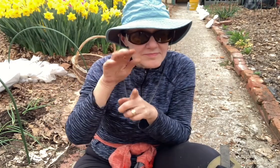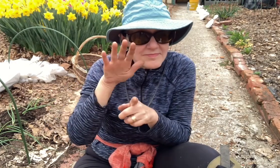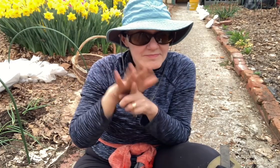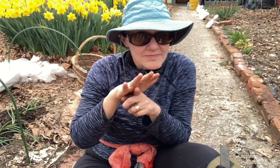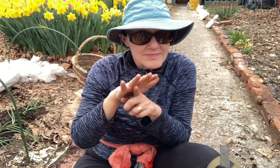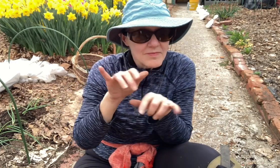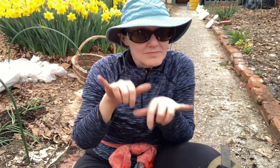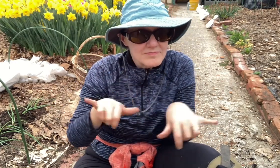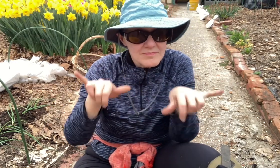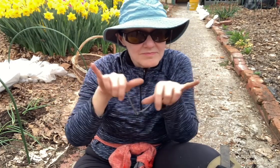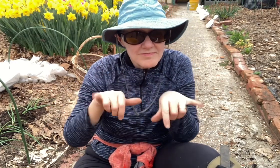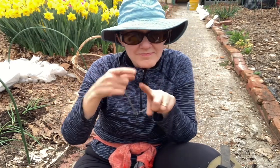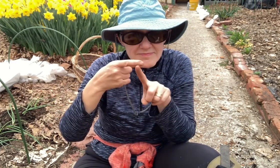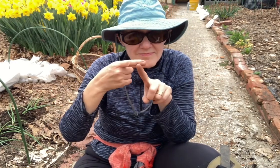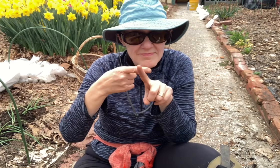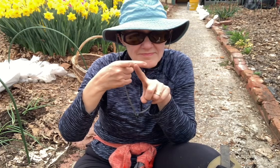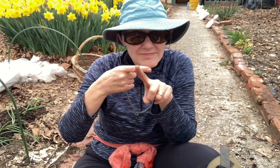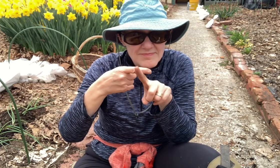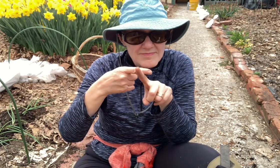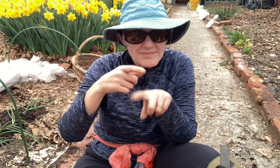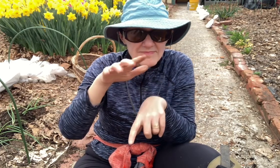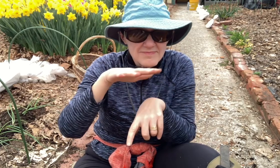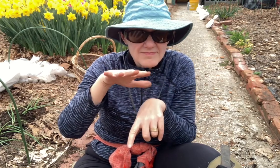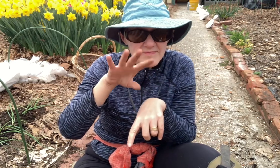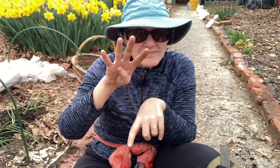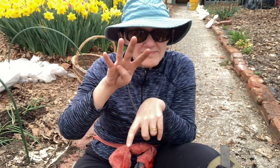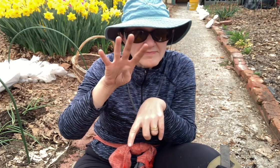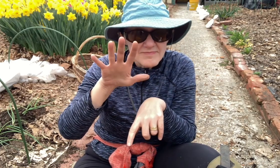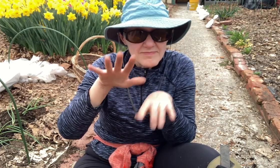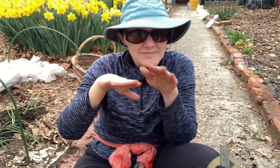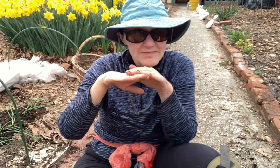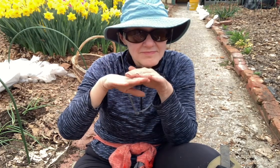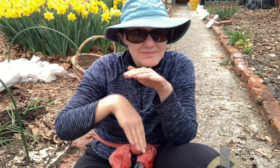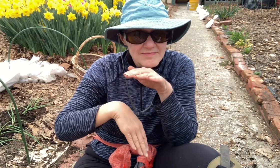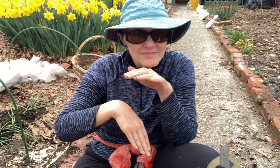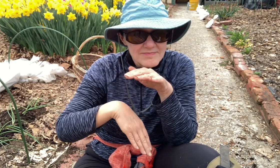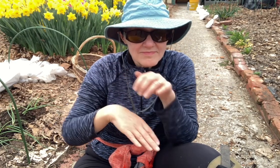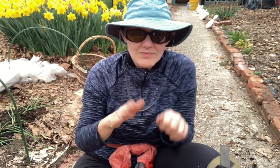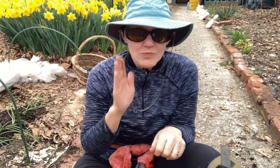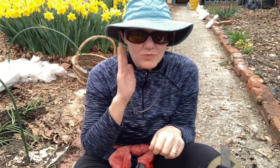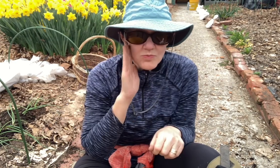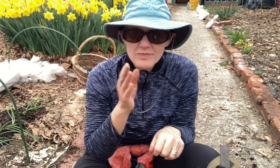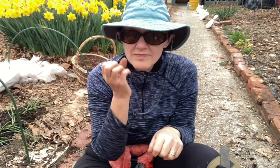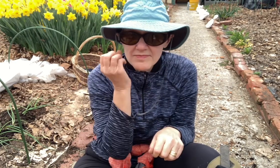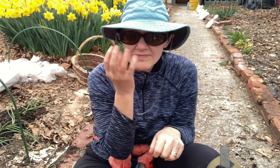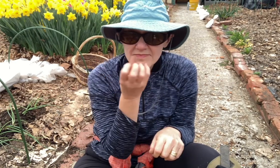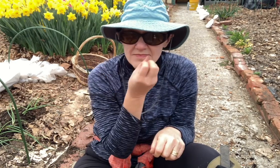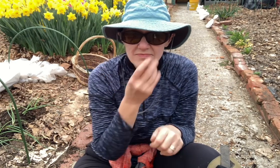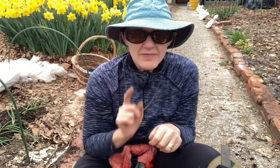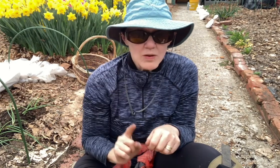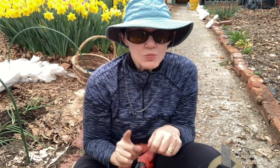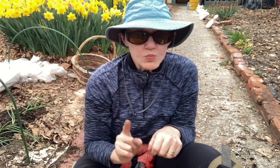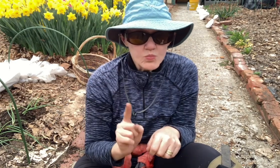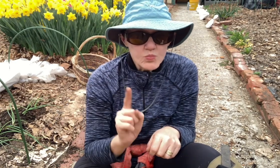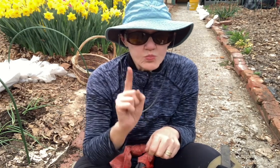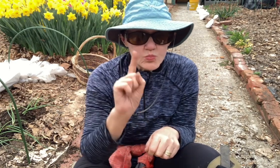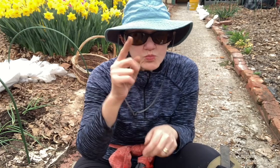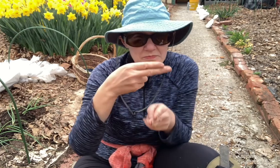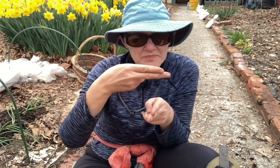If onions are consistently exposed to temperatures about 45 degrees and below, they're going to send up a